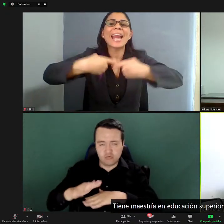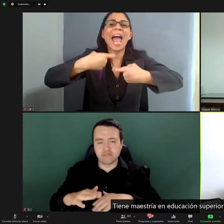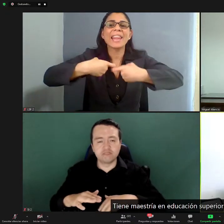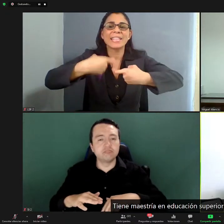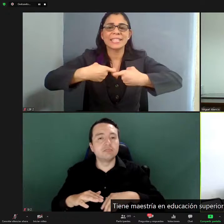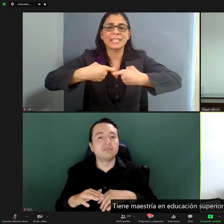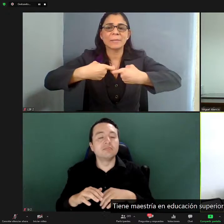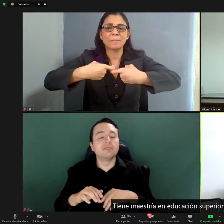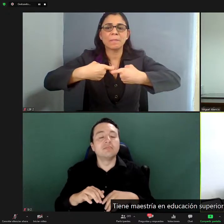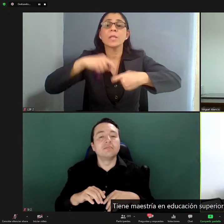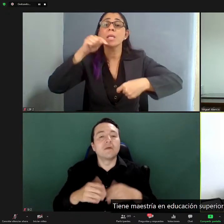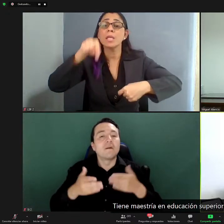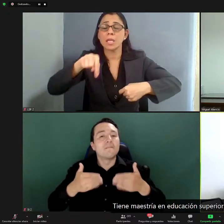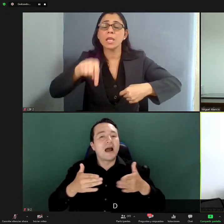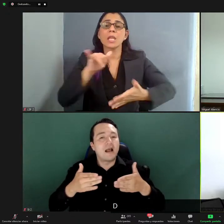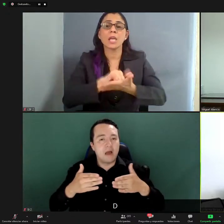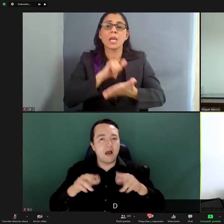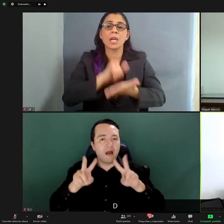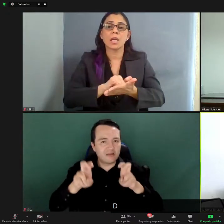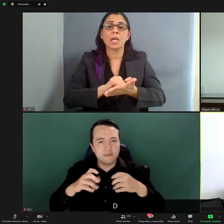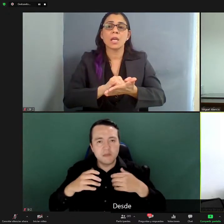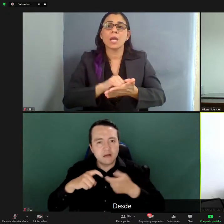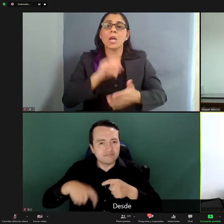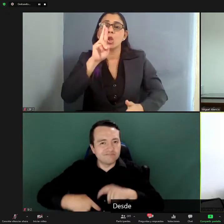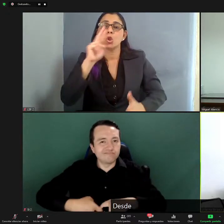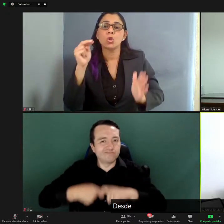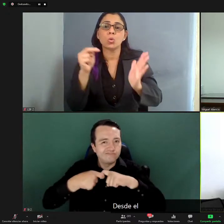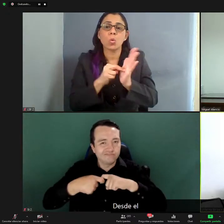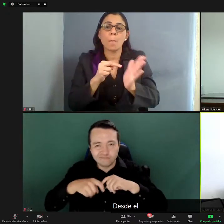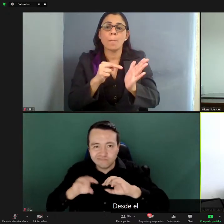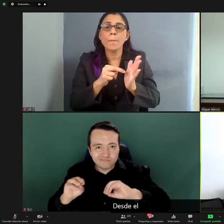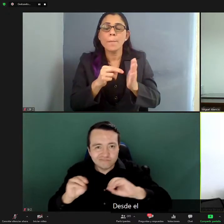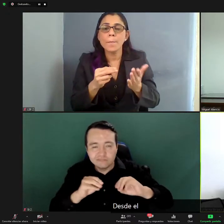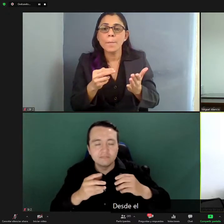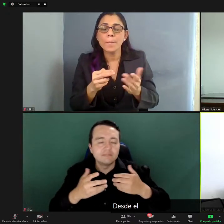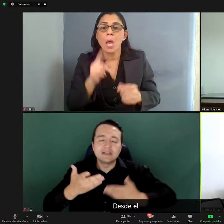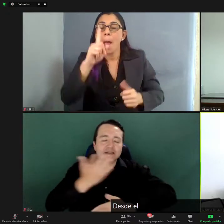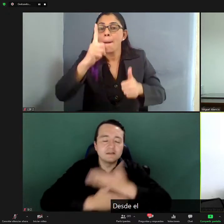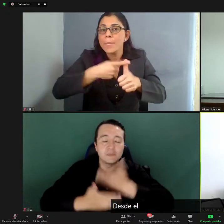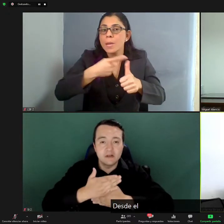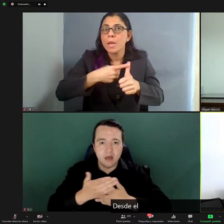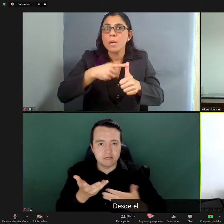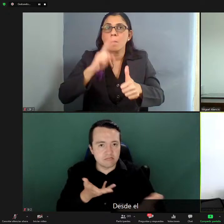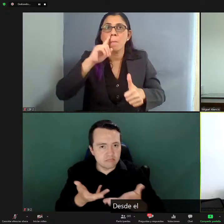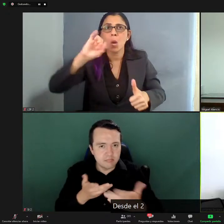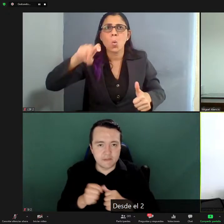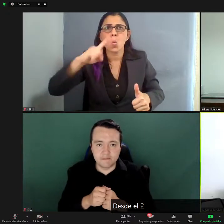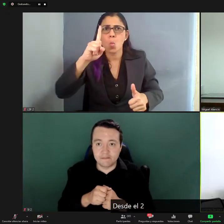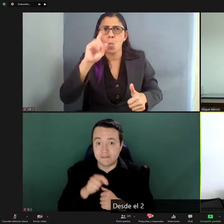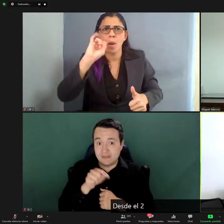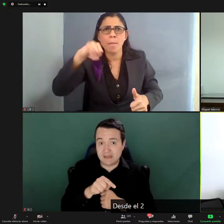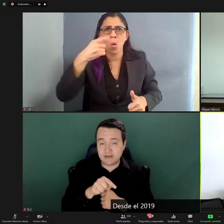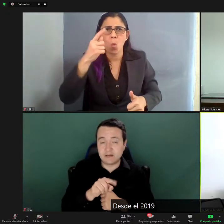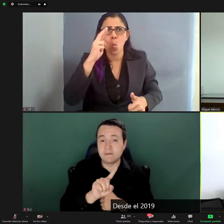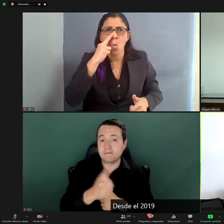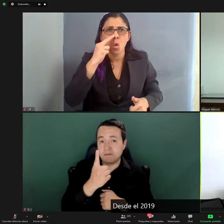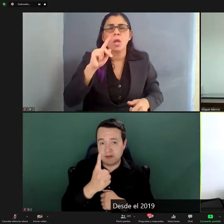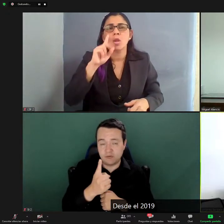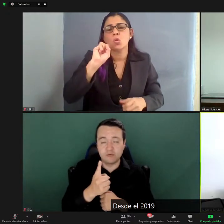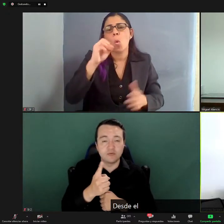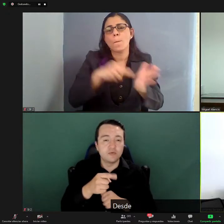1 2019 he will speak to us on the topic of good practices of panama in strengthening the